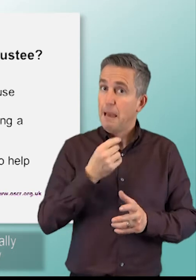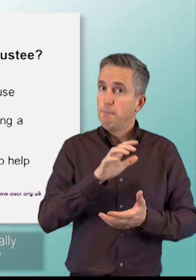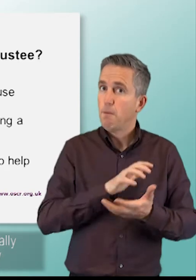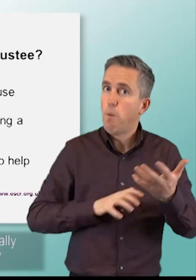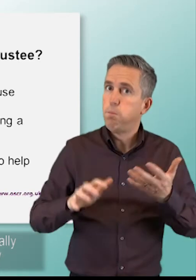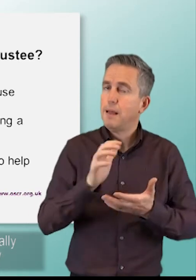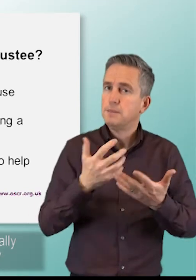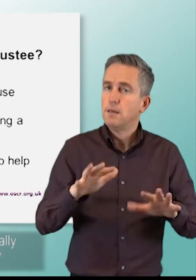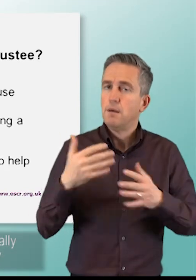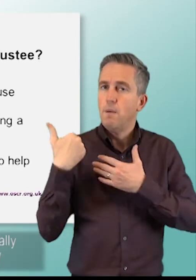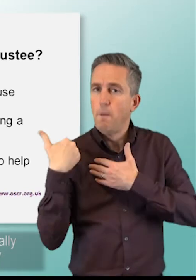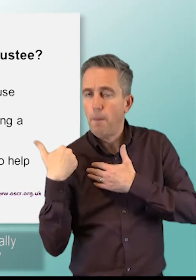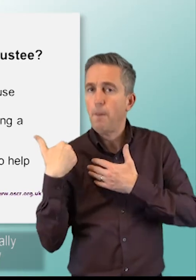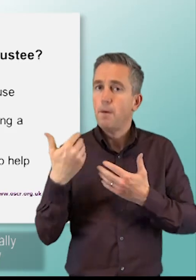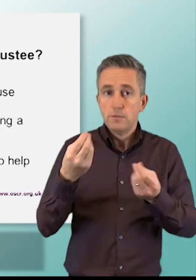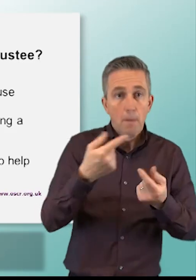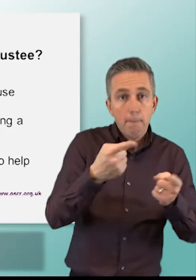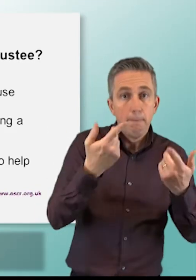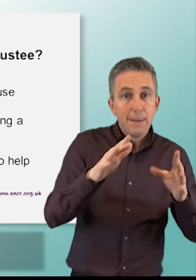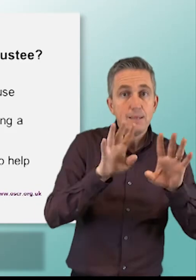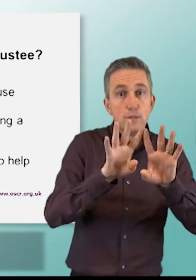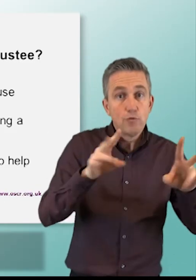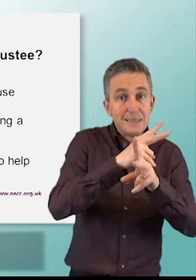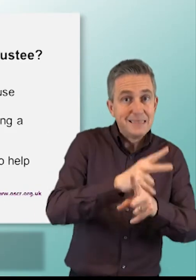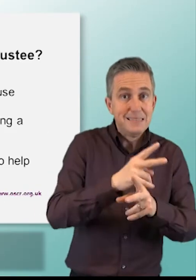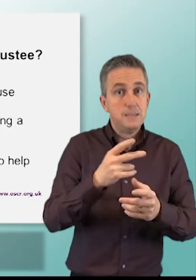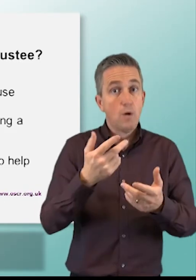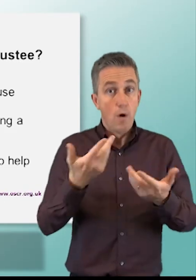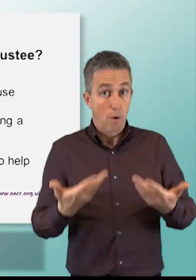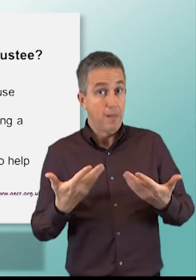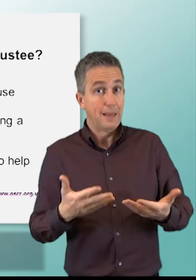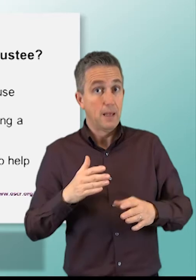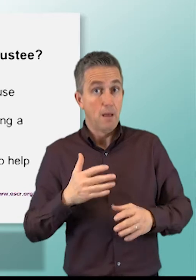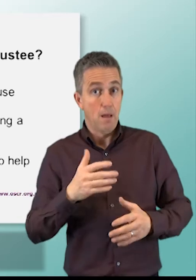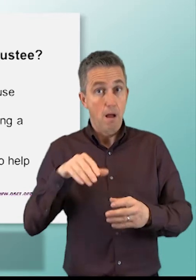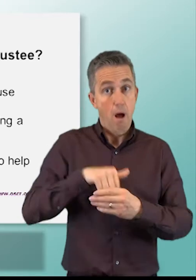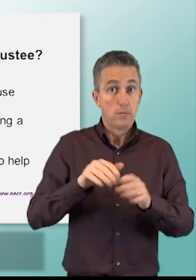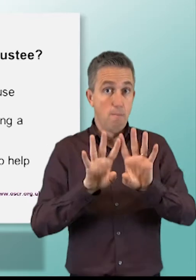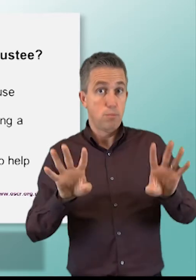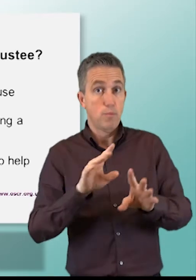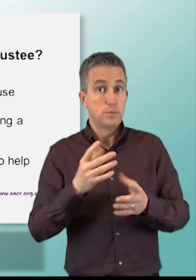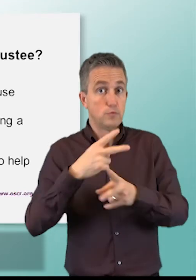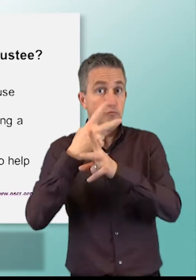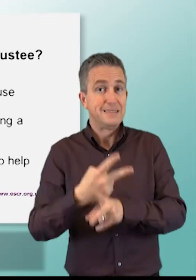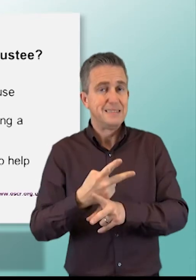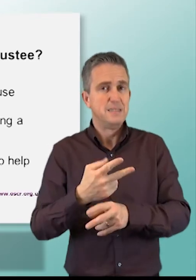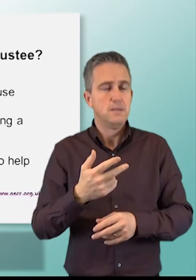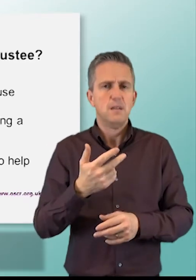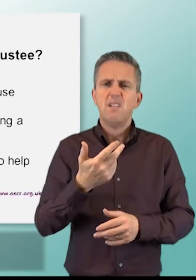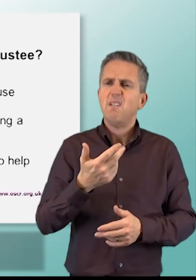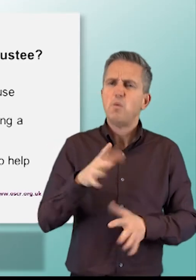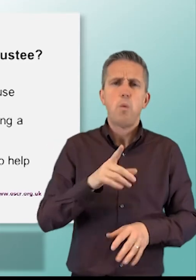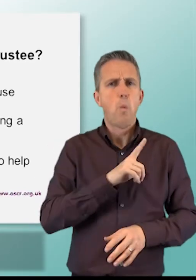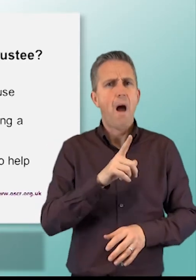tough. Those of you in the room that are charity trustees currently or have been in the past, you'll know exactly what it is I'm talking about. So the question's got to